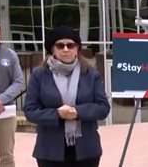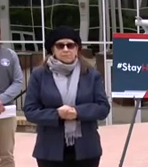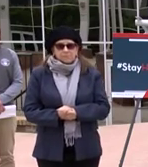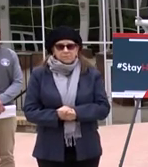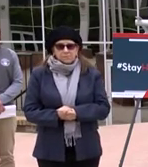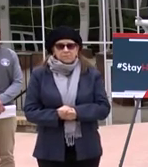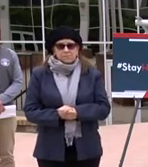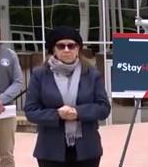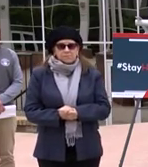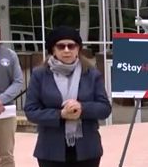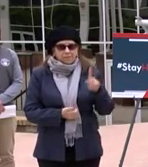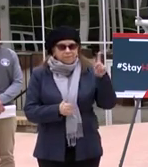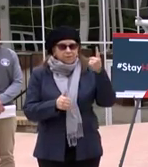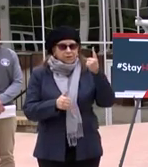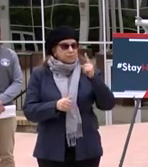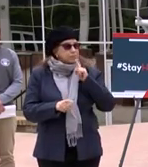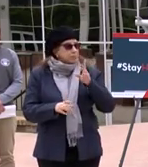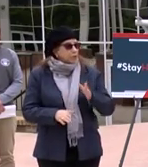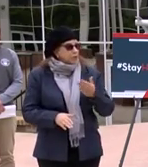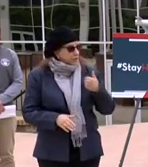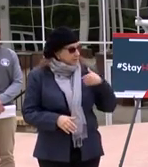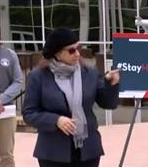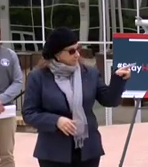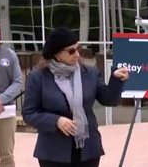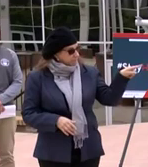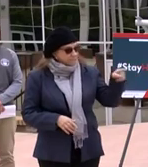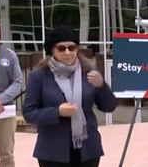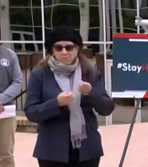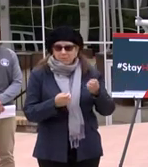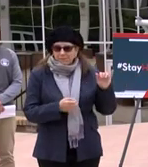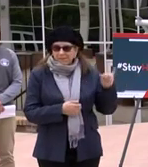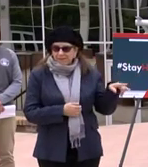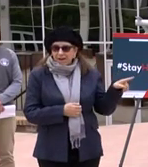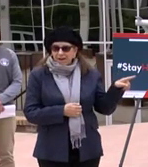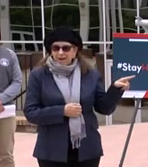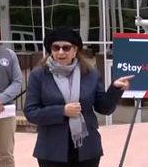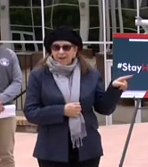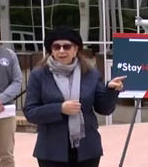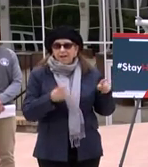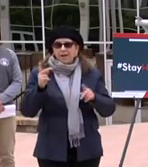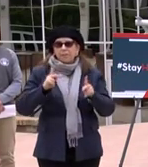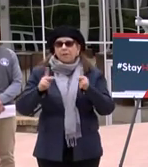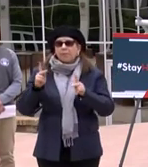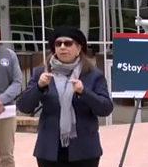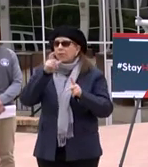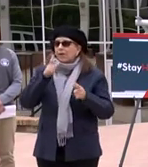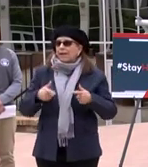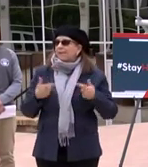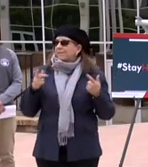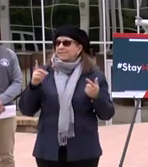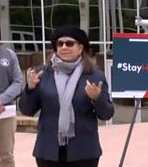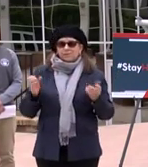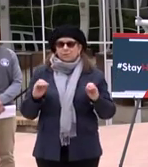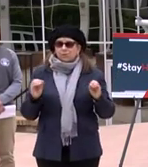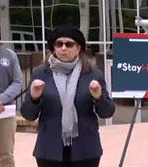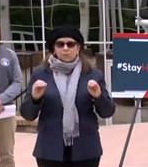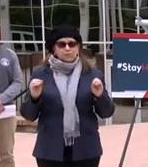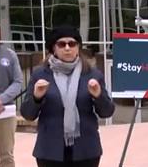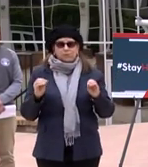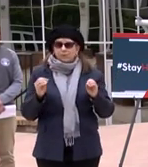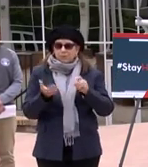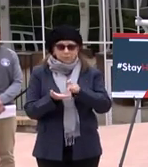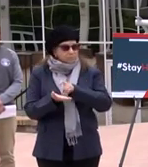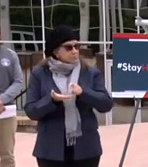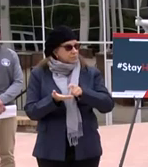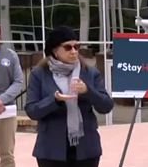any plans to try to find necessary supplies just for residents who are unable to find hand sanitizer or disinfectant